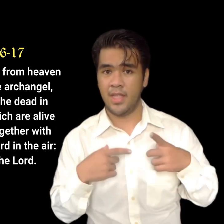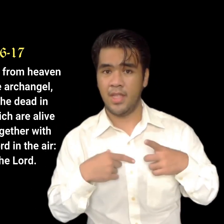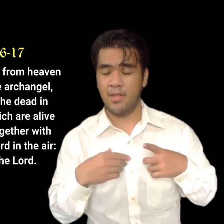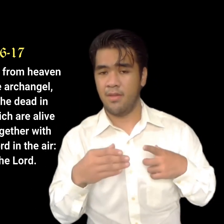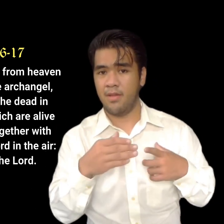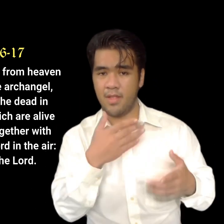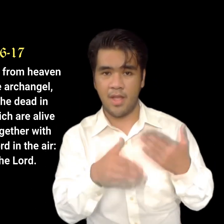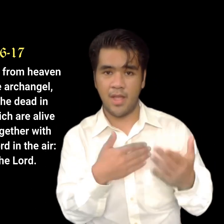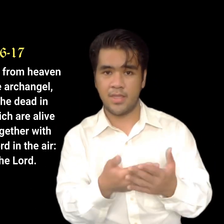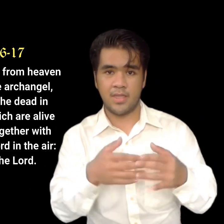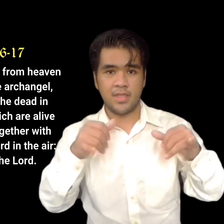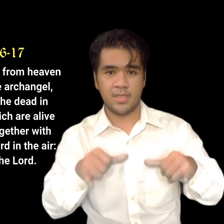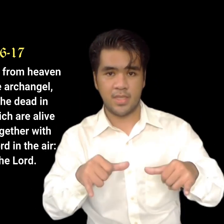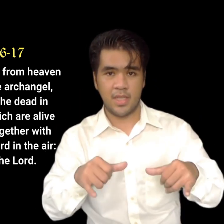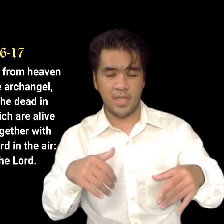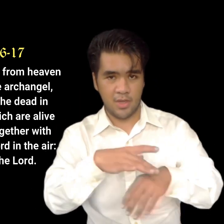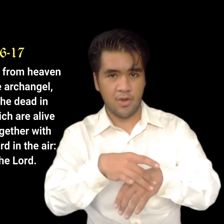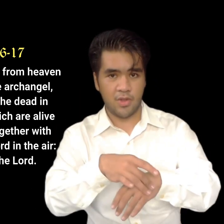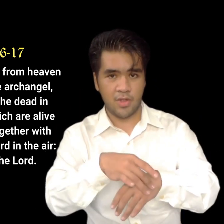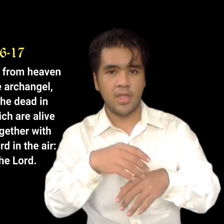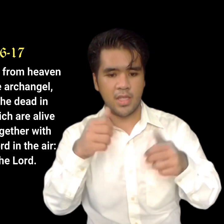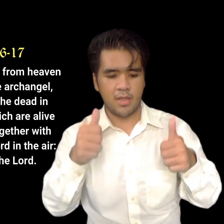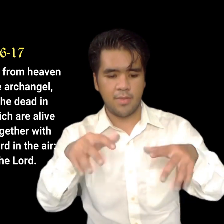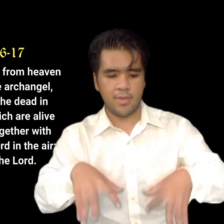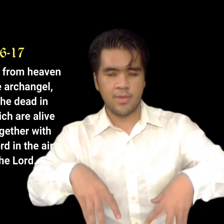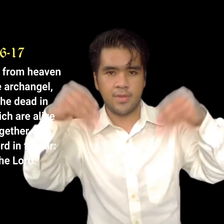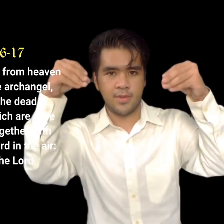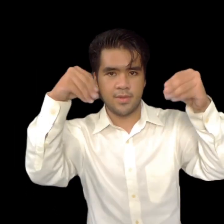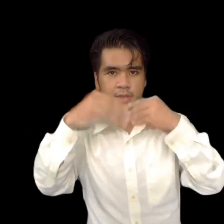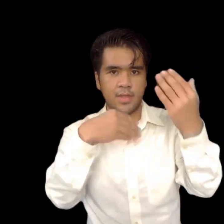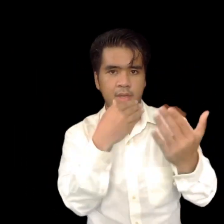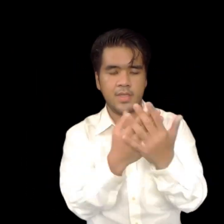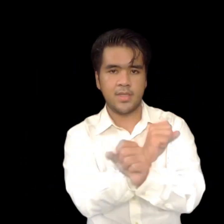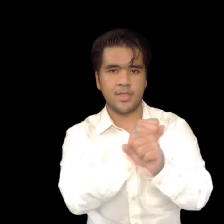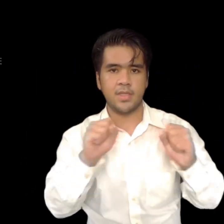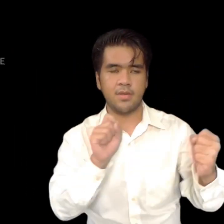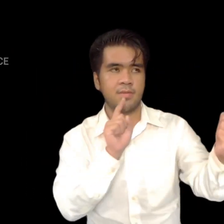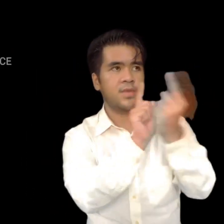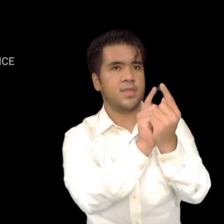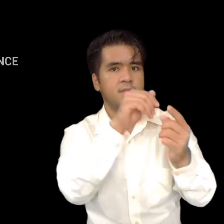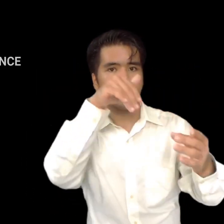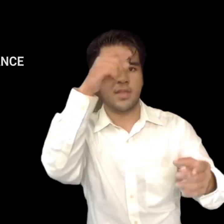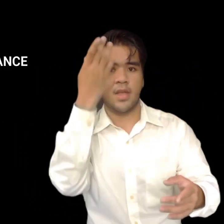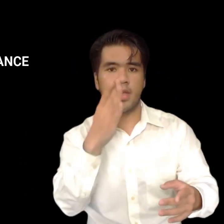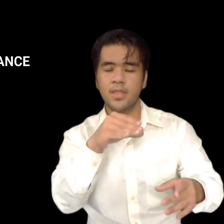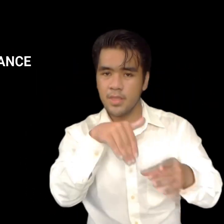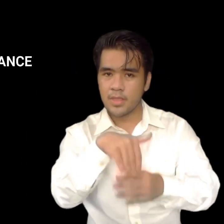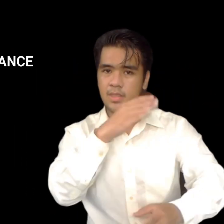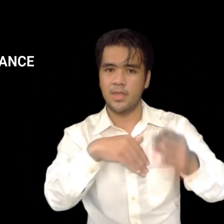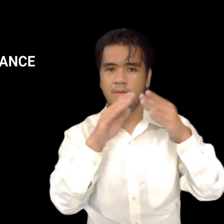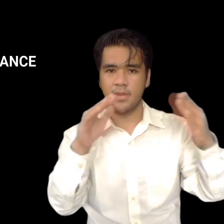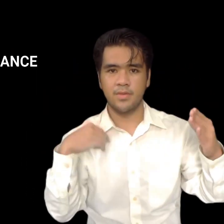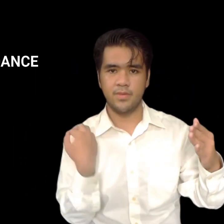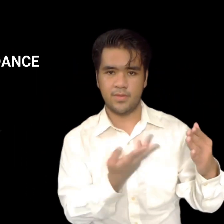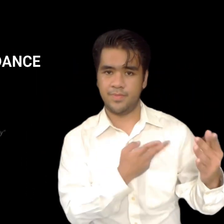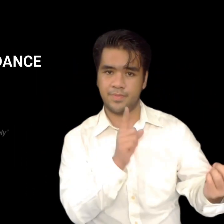meet the Lord in the air, and so shall we ever be with the Lord. The word caught up in the Greek is harpazo, which means to snatch